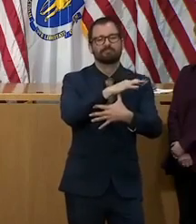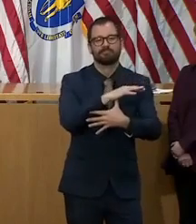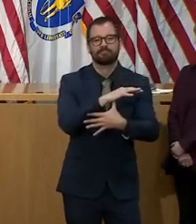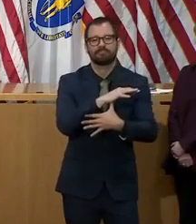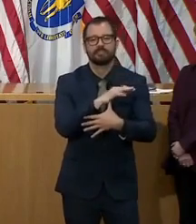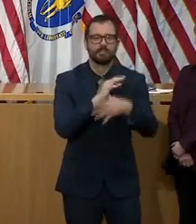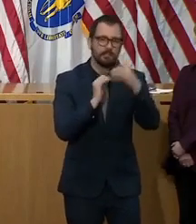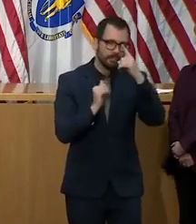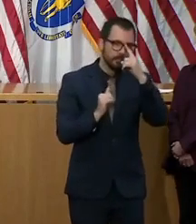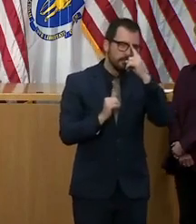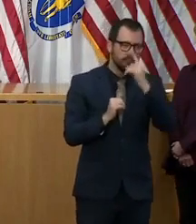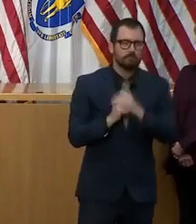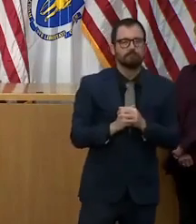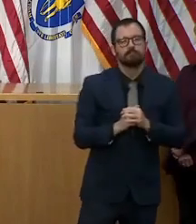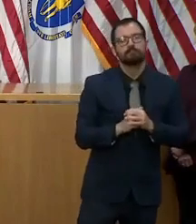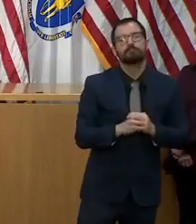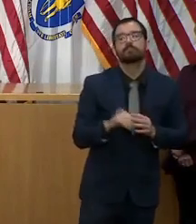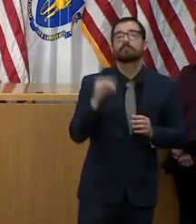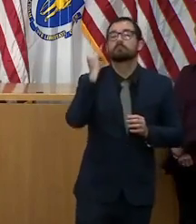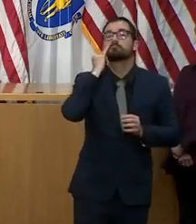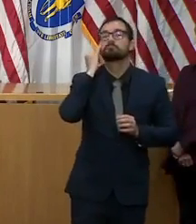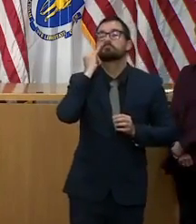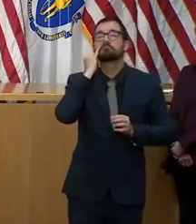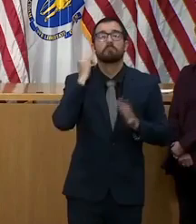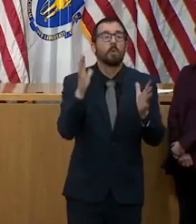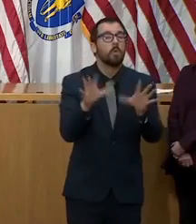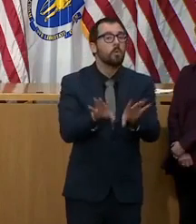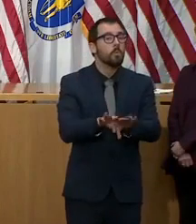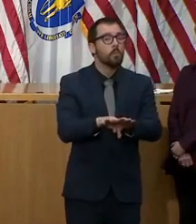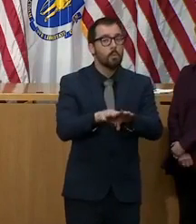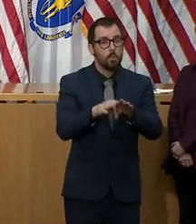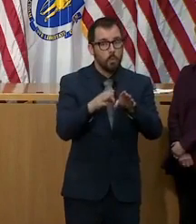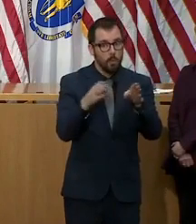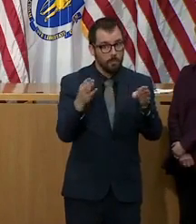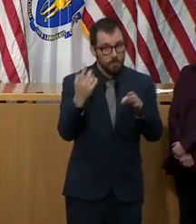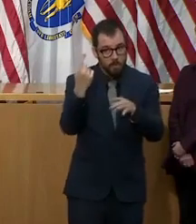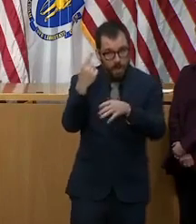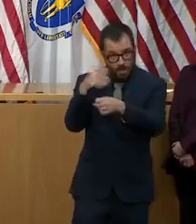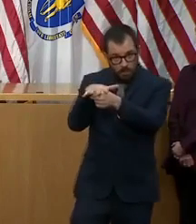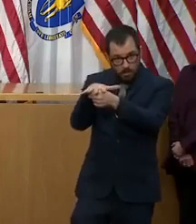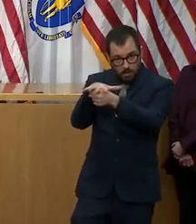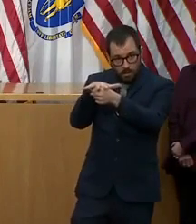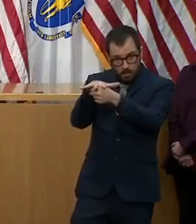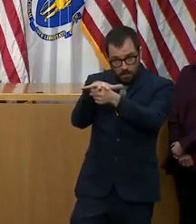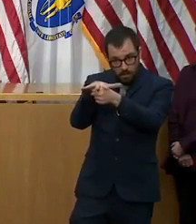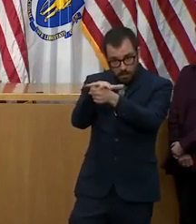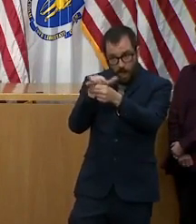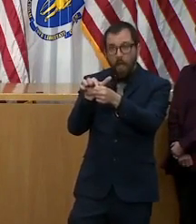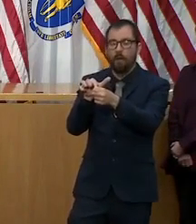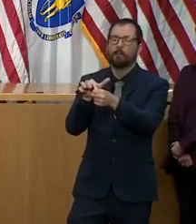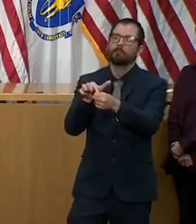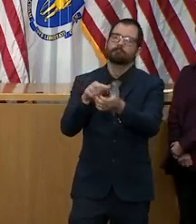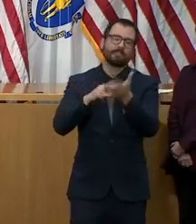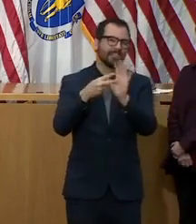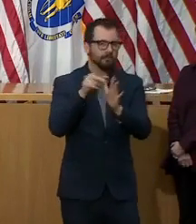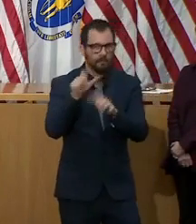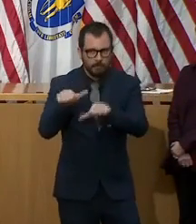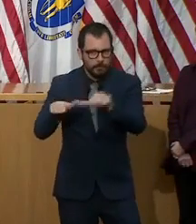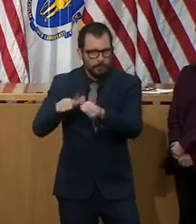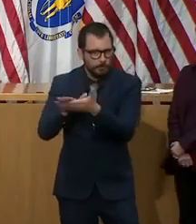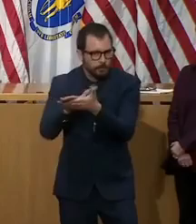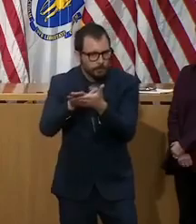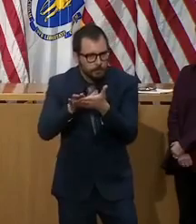spaces, realistic social distancing protocols for customers and employees, and expanded